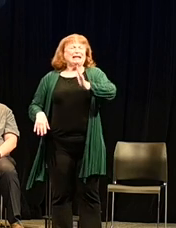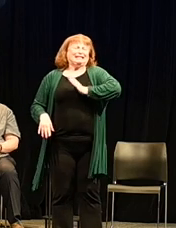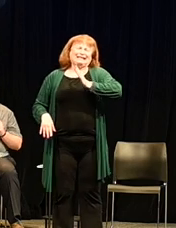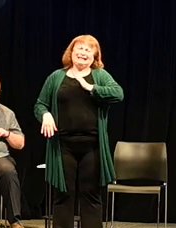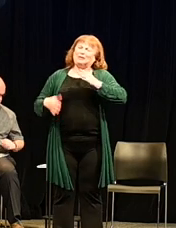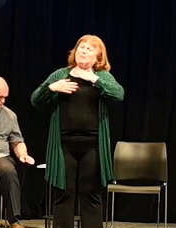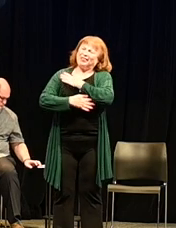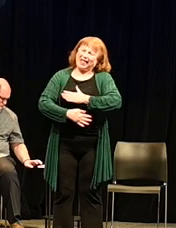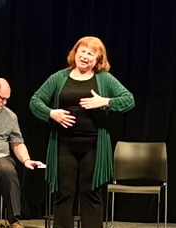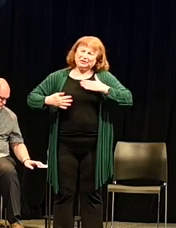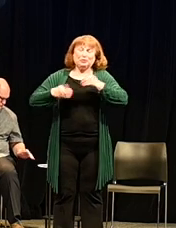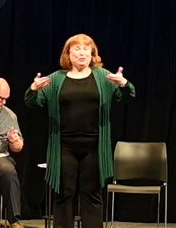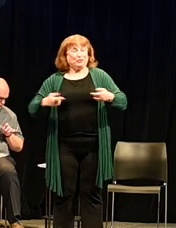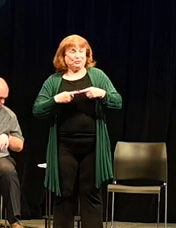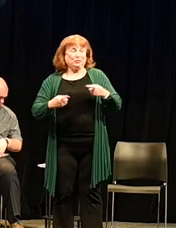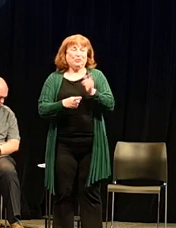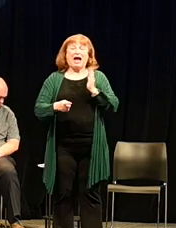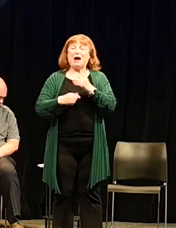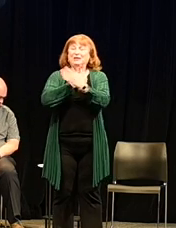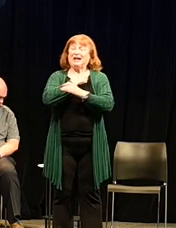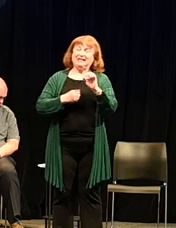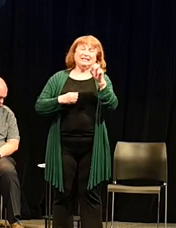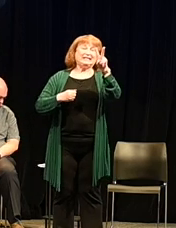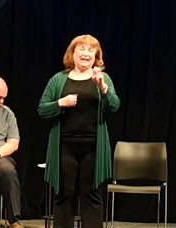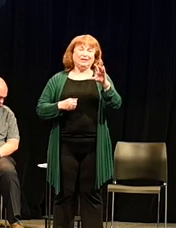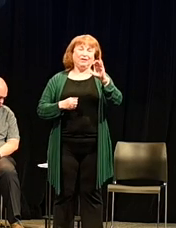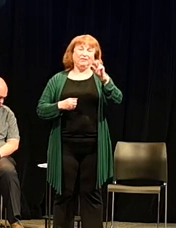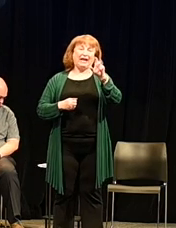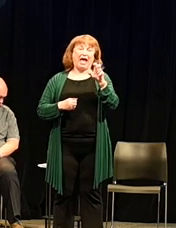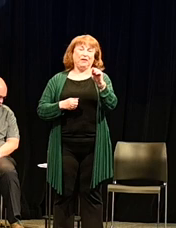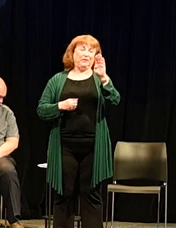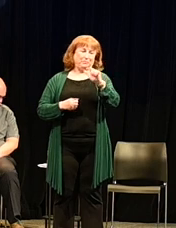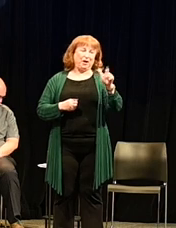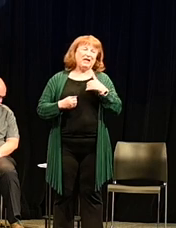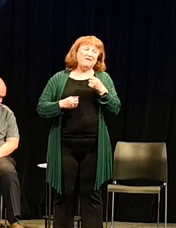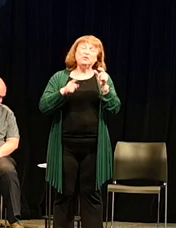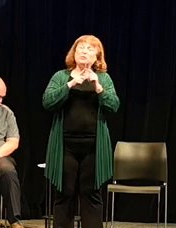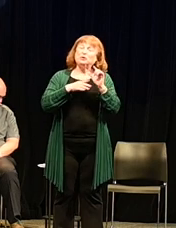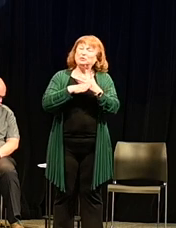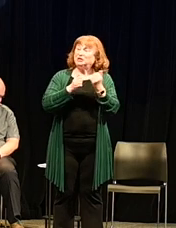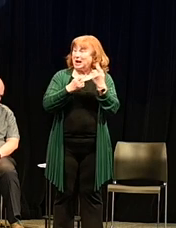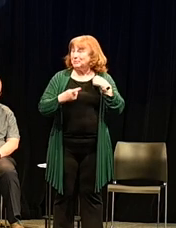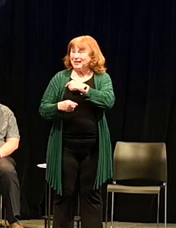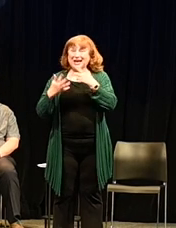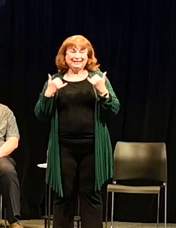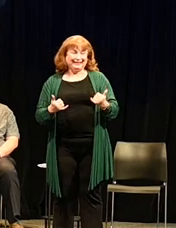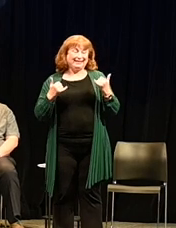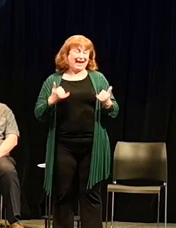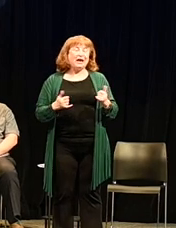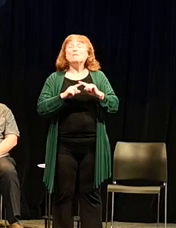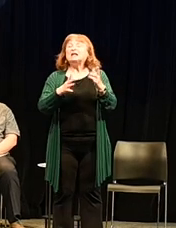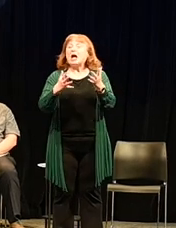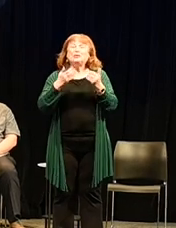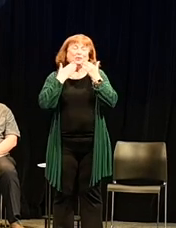pleasure to introduce to you our county executive, Calvin Ball, who has a few words to share with us today. But